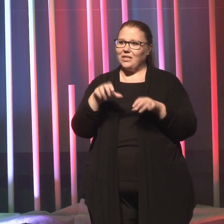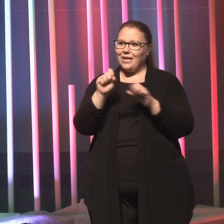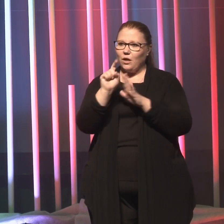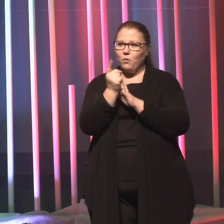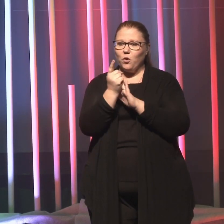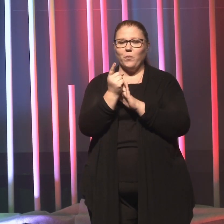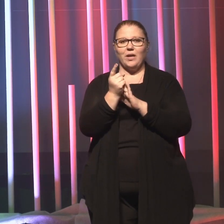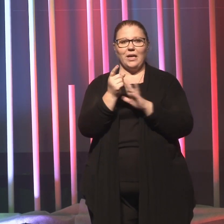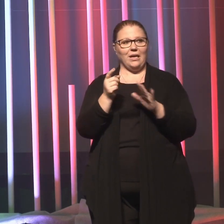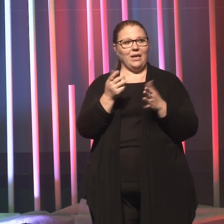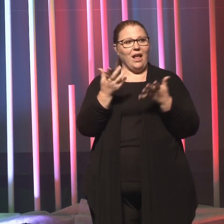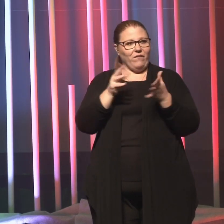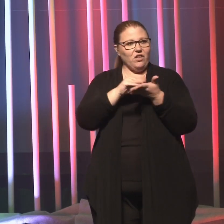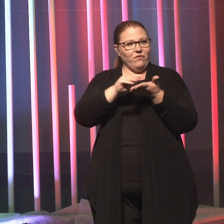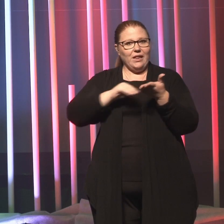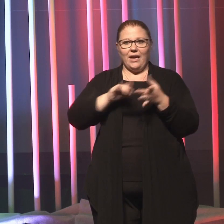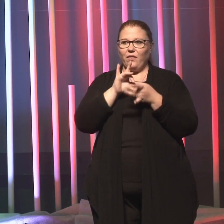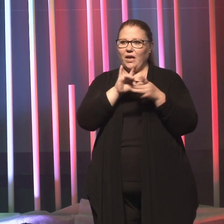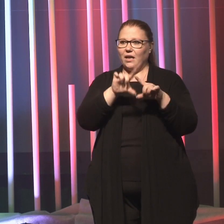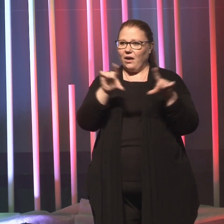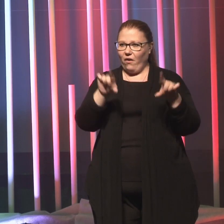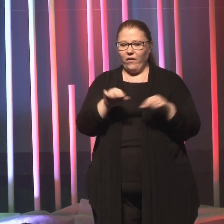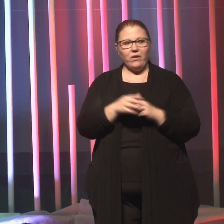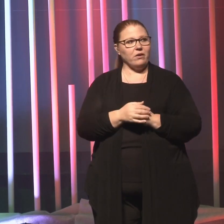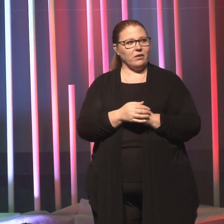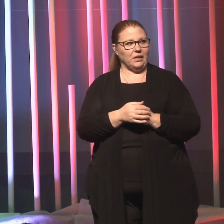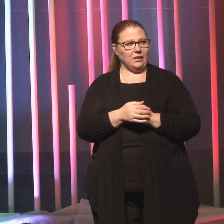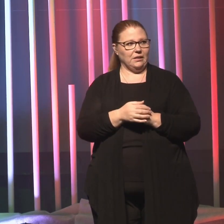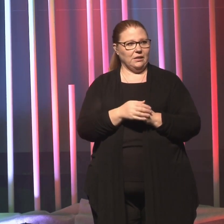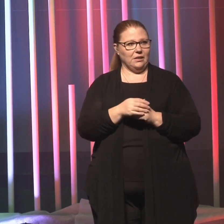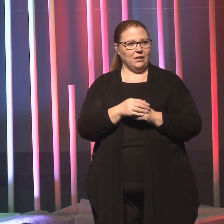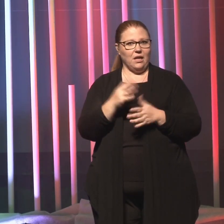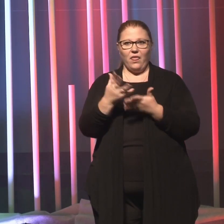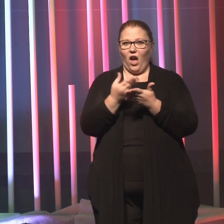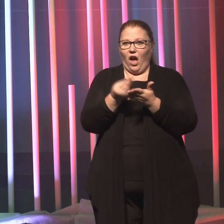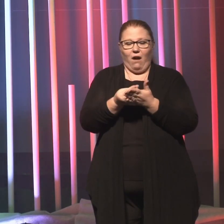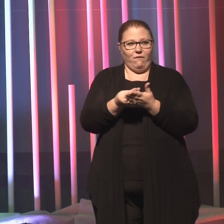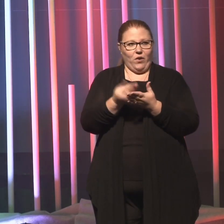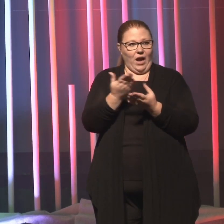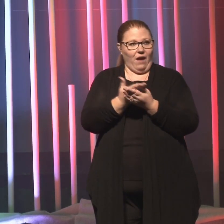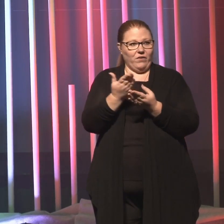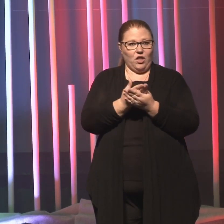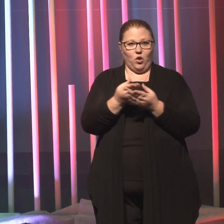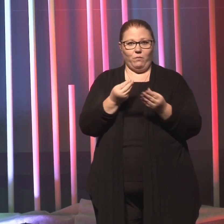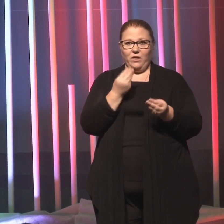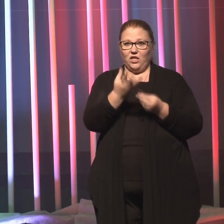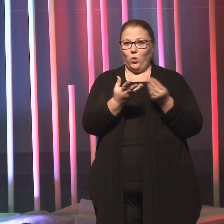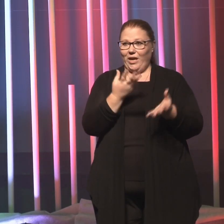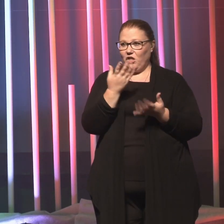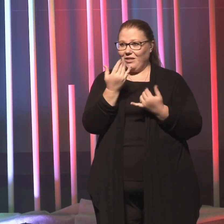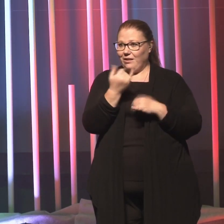and finish filling out your Connect card. Fill out that offering envelope, your donations today.